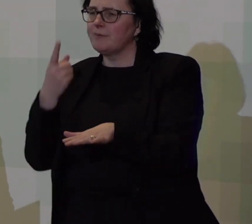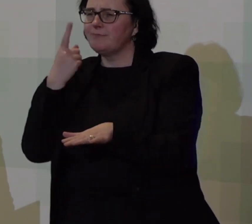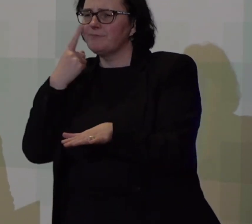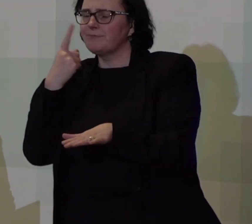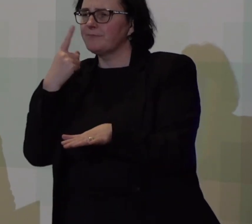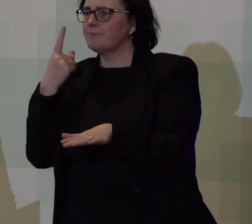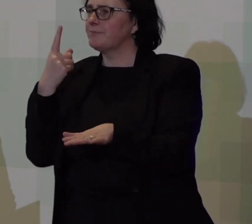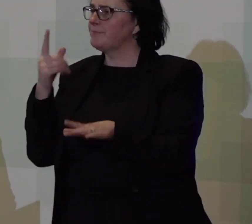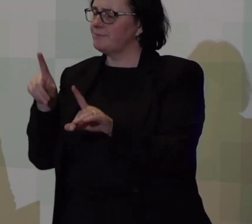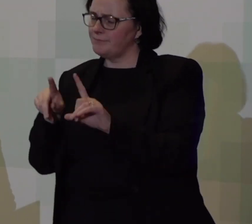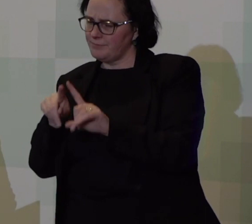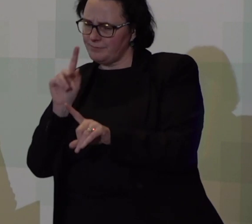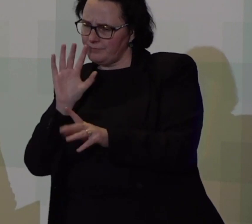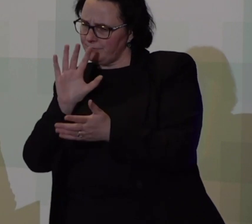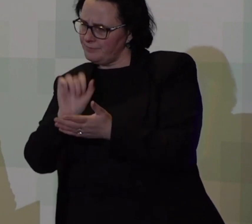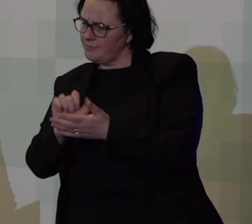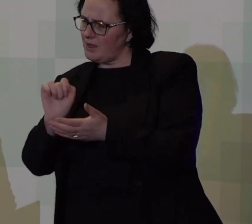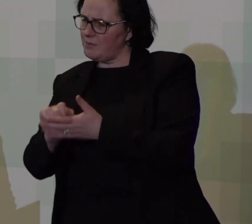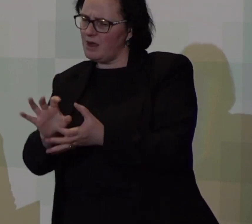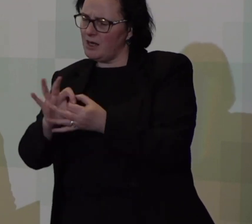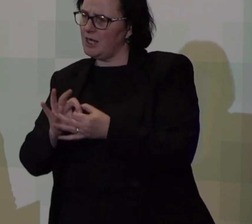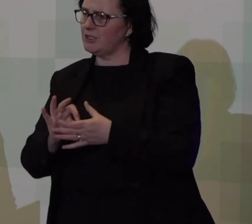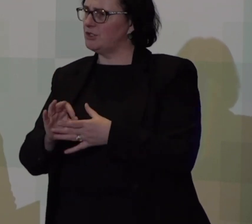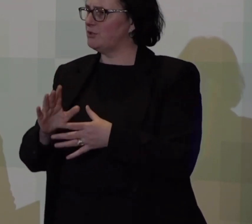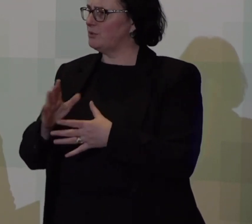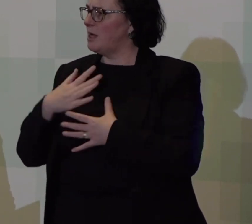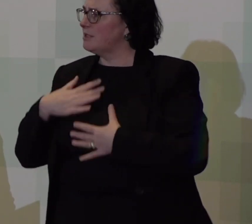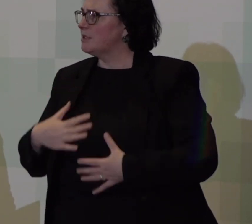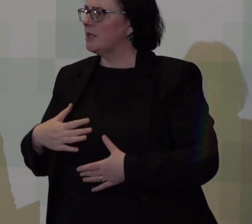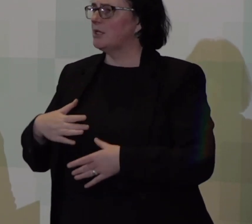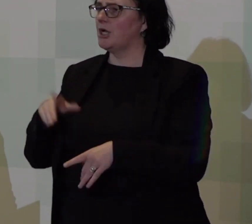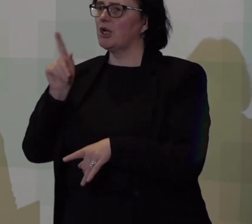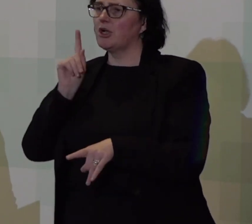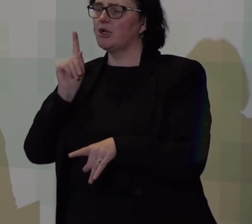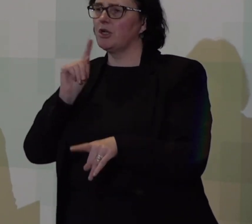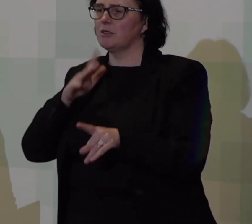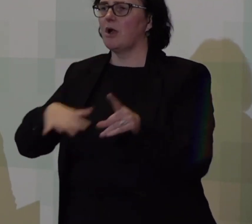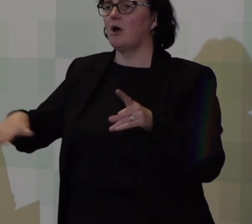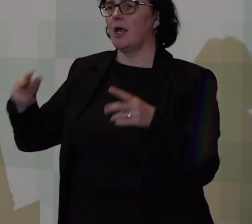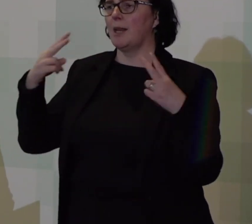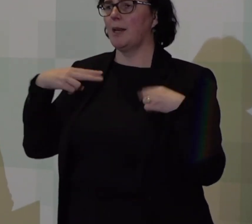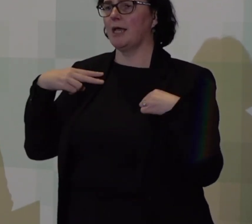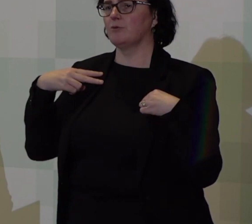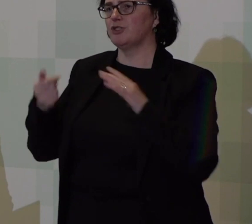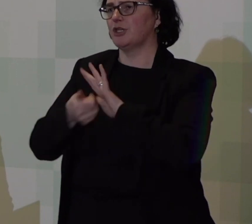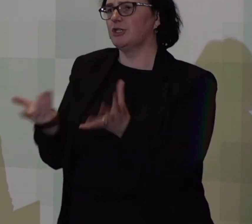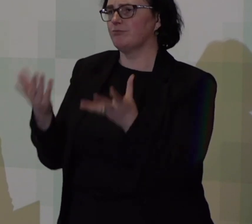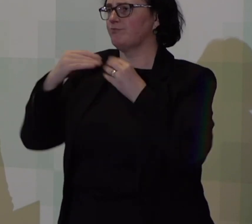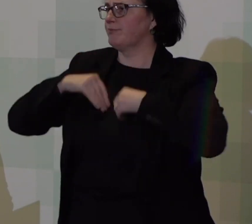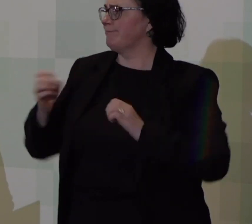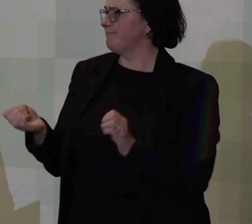differences that probably have biological roots. Girls, for example, all over the world are found to develop language skills earlier. Boys